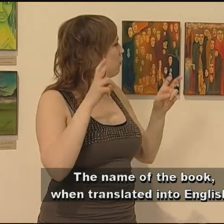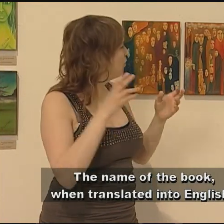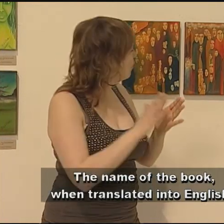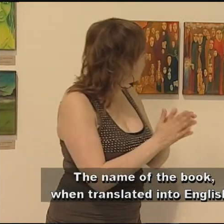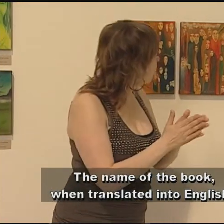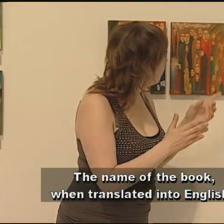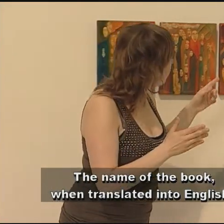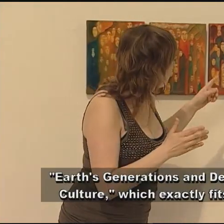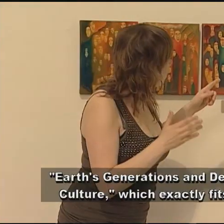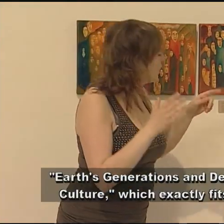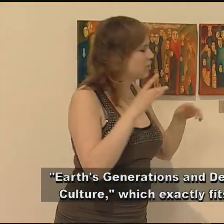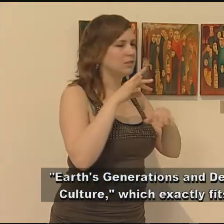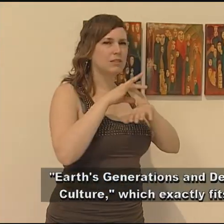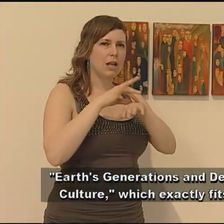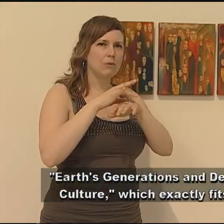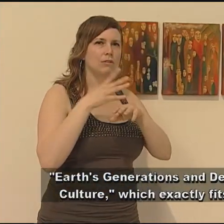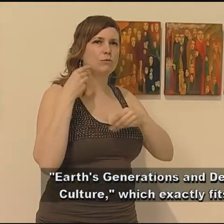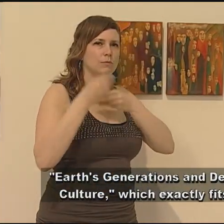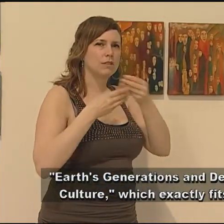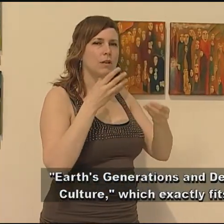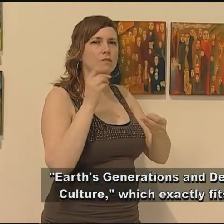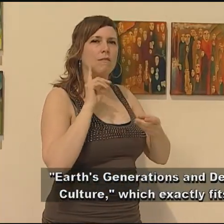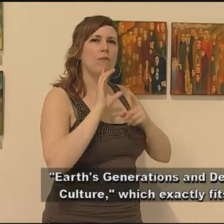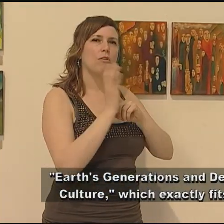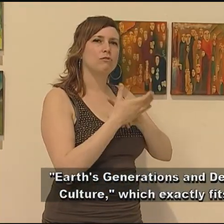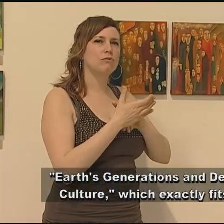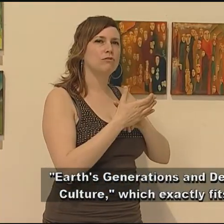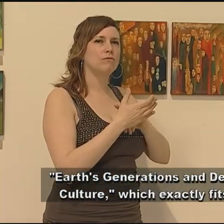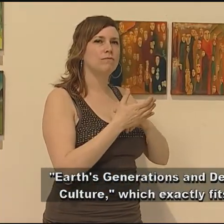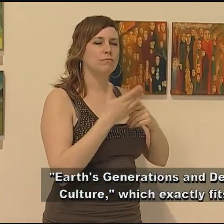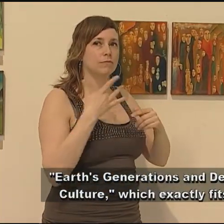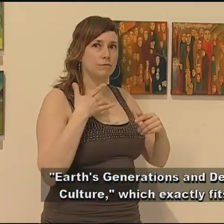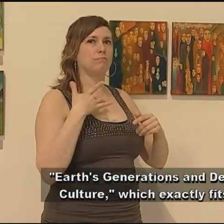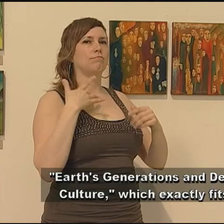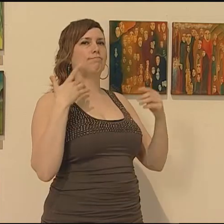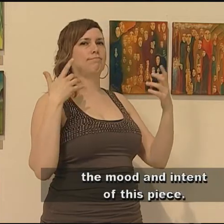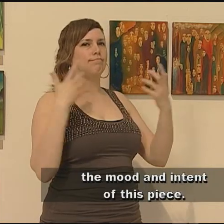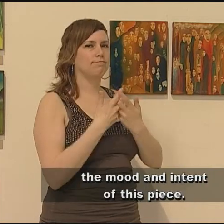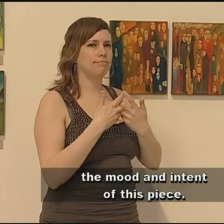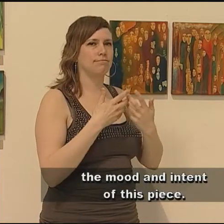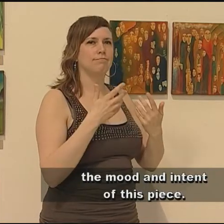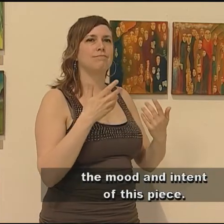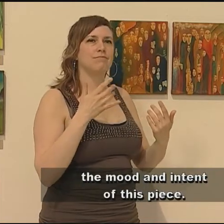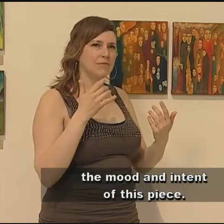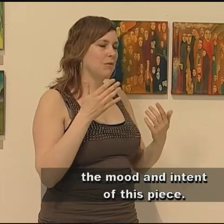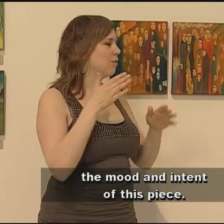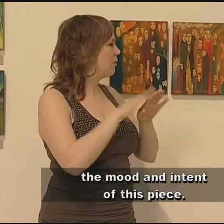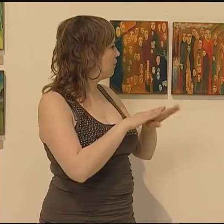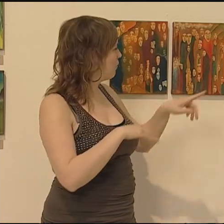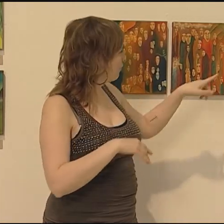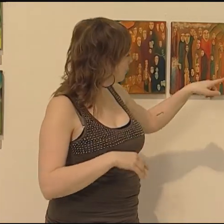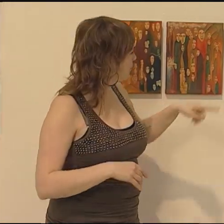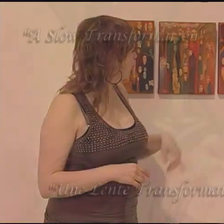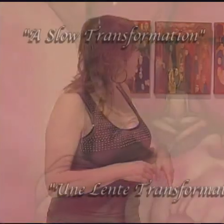when translated into English, Earth's Generations and Deaf Culture, which exactly fits the mood and intent of this piece.